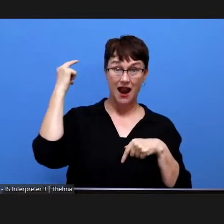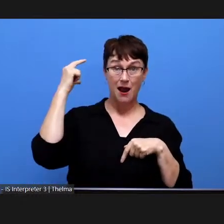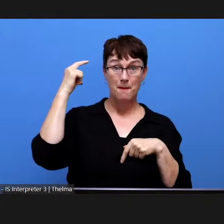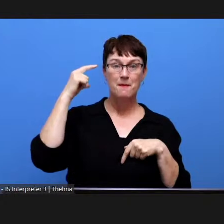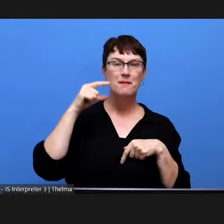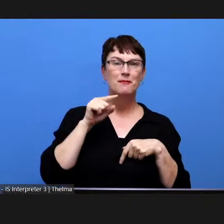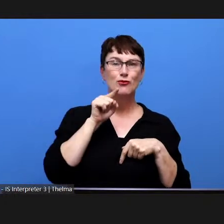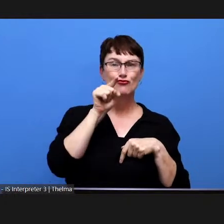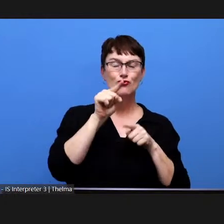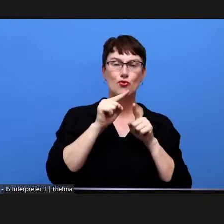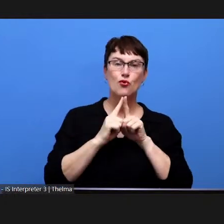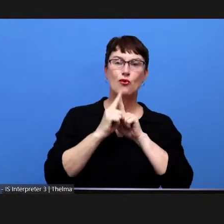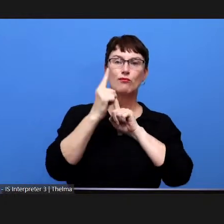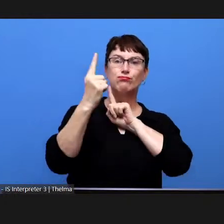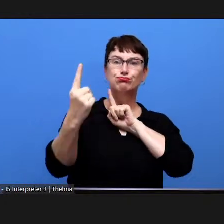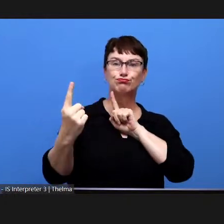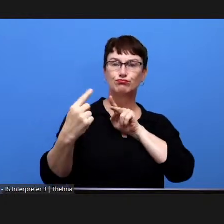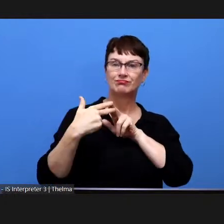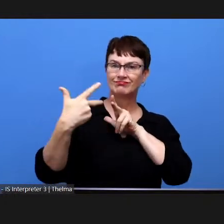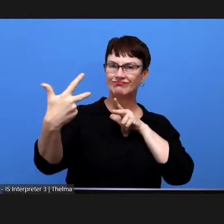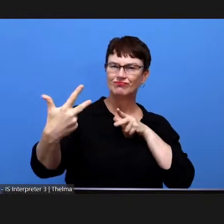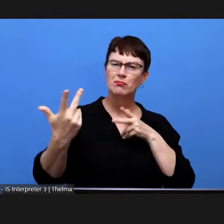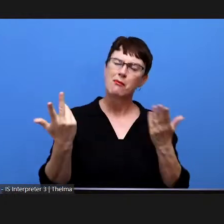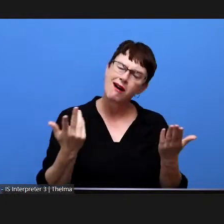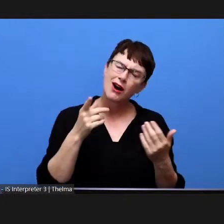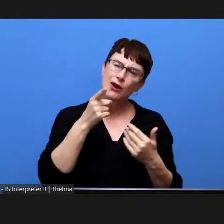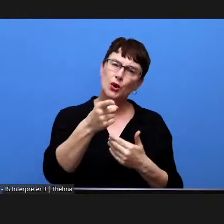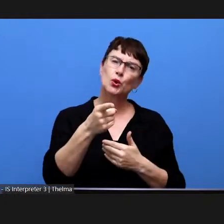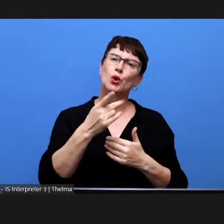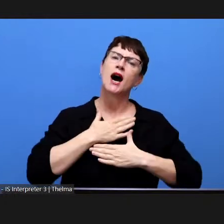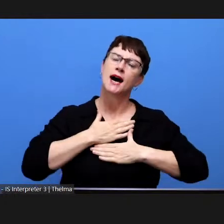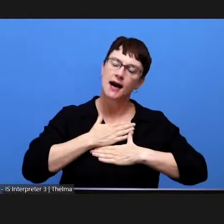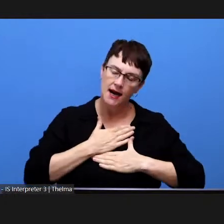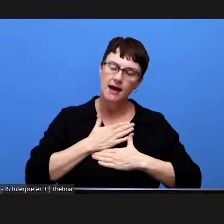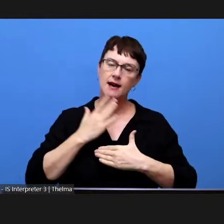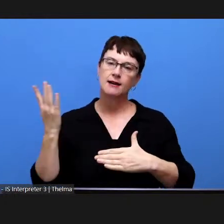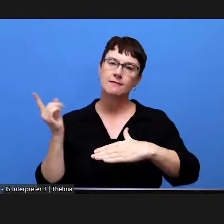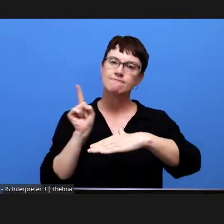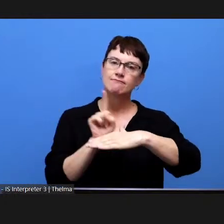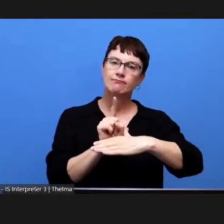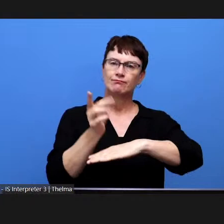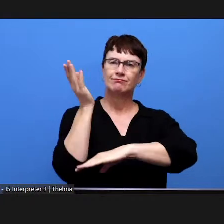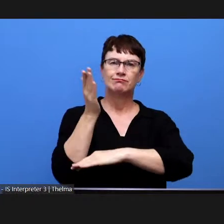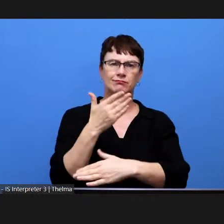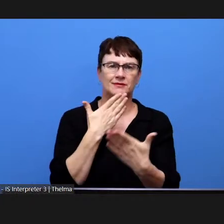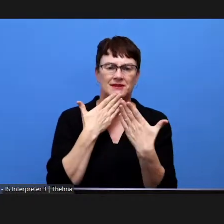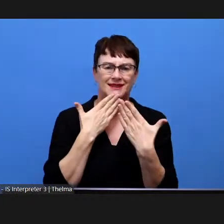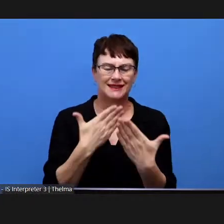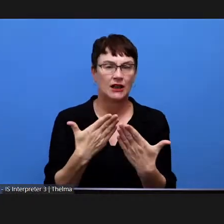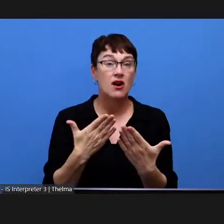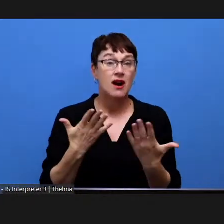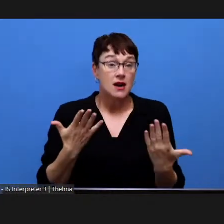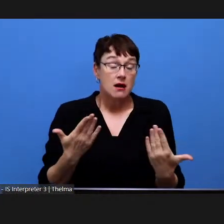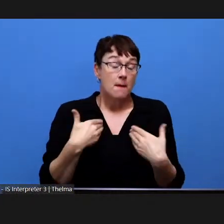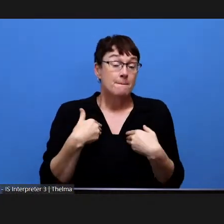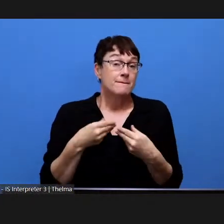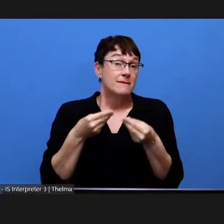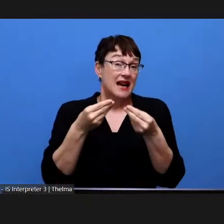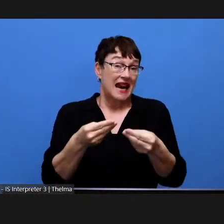to this conversation. Esther, I would like to get your thought on the following question in 5 minutes.